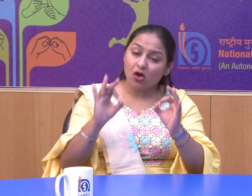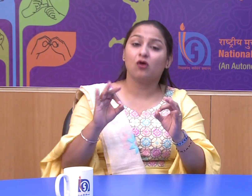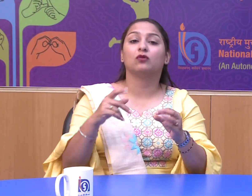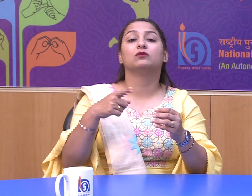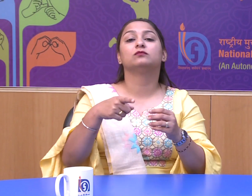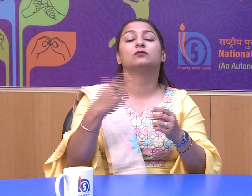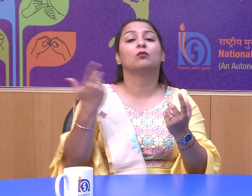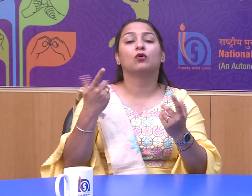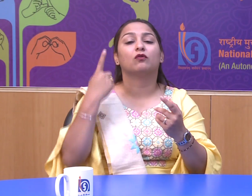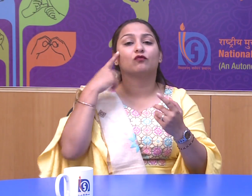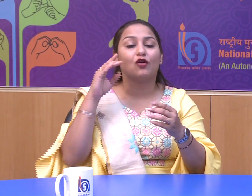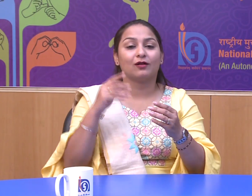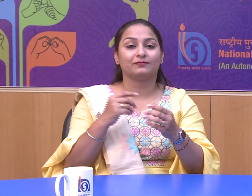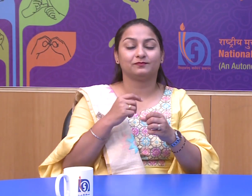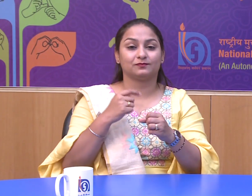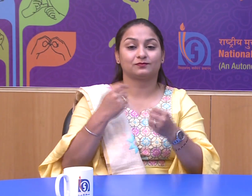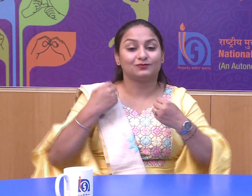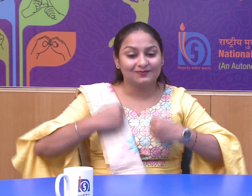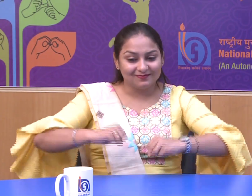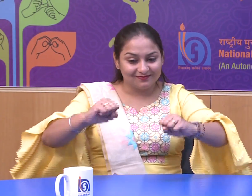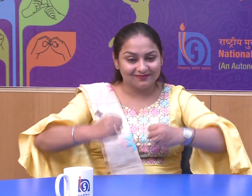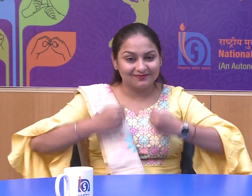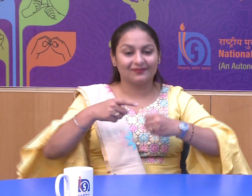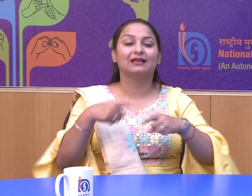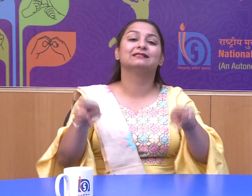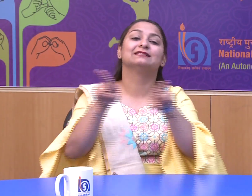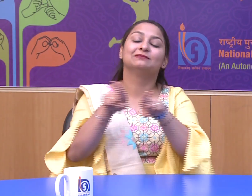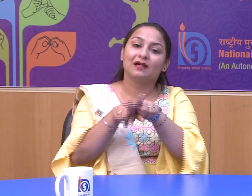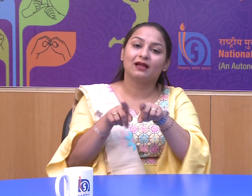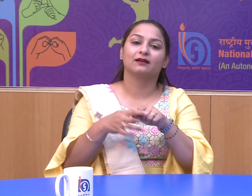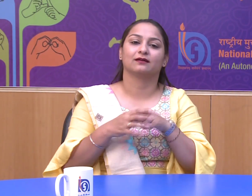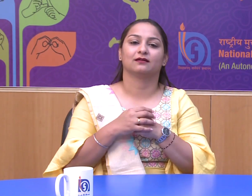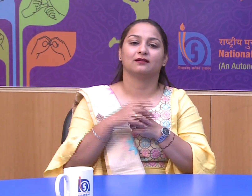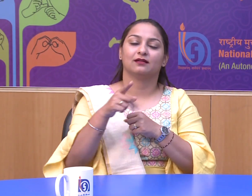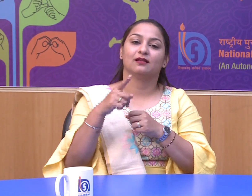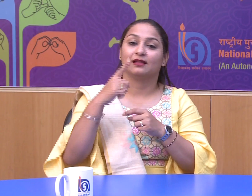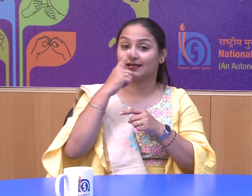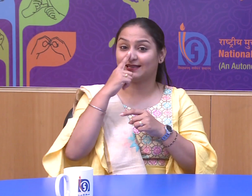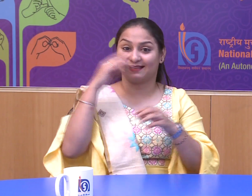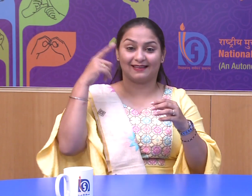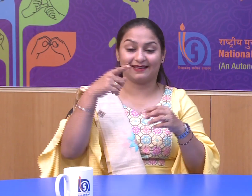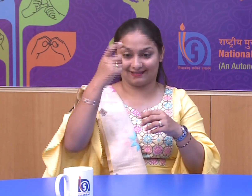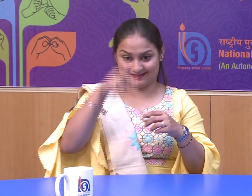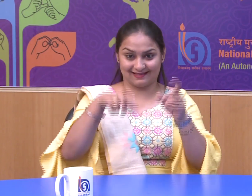for enjoying the swings. Similarly, ladies on their spinning